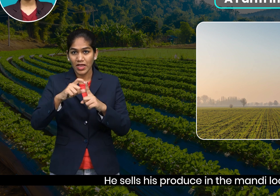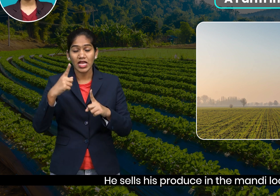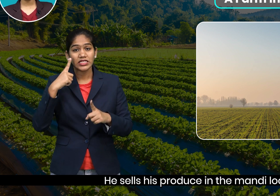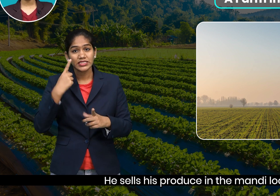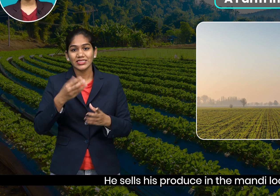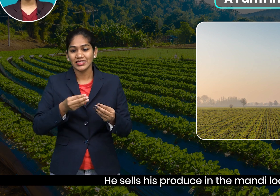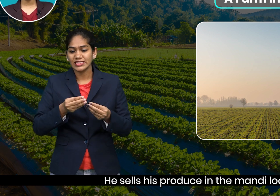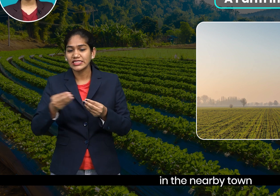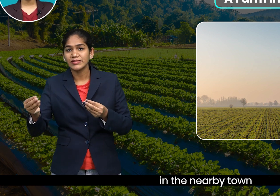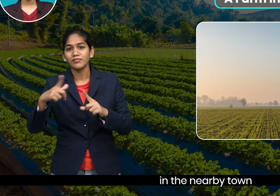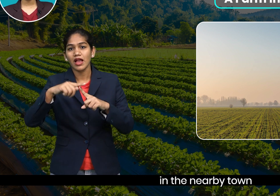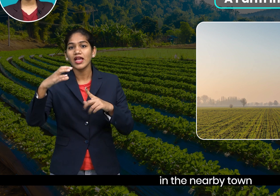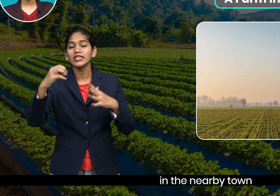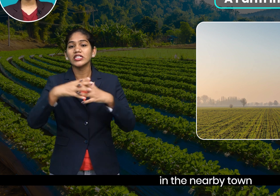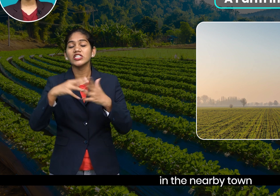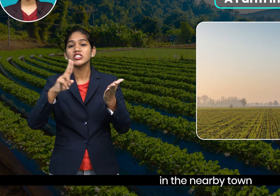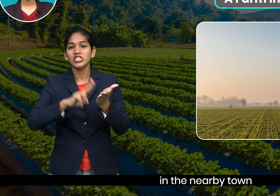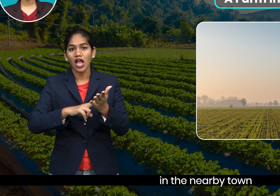town